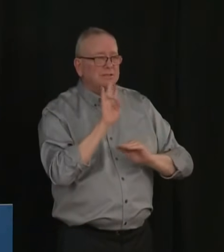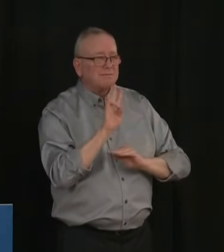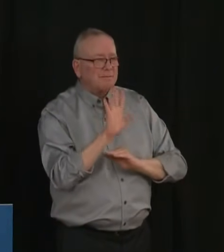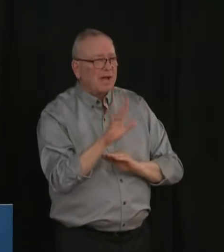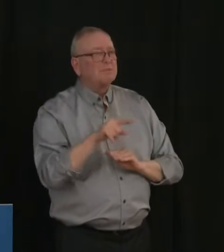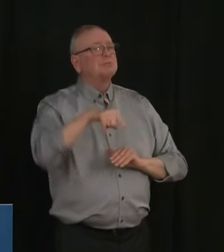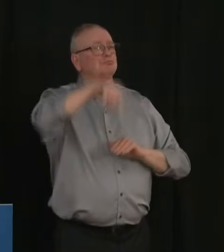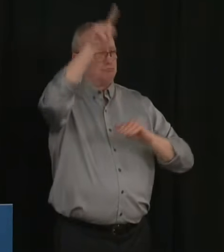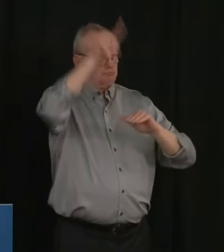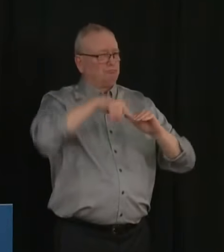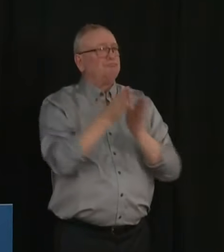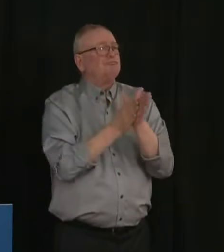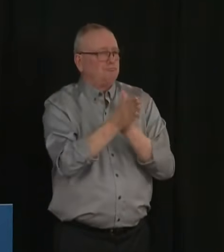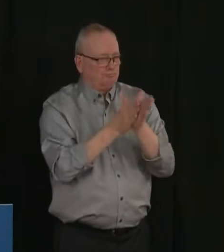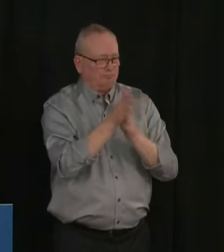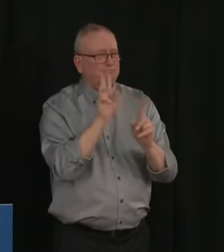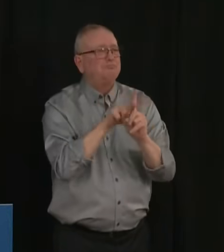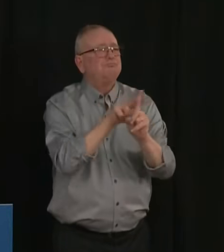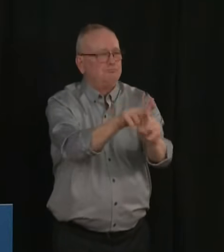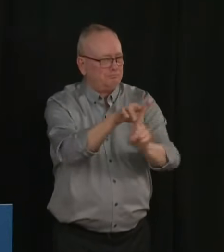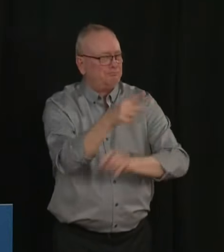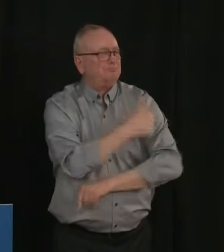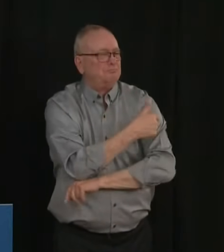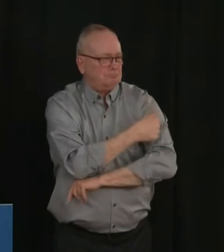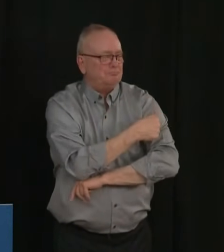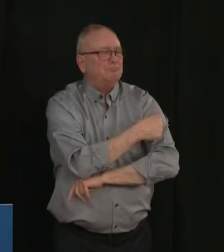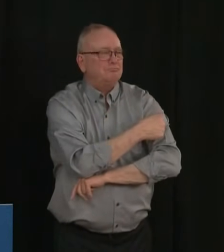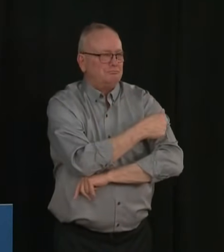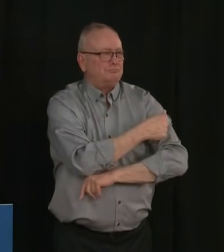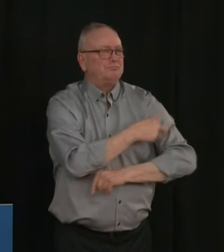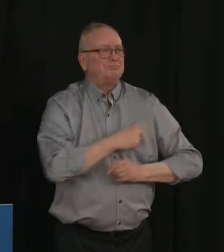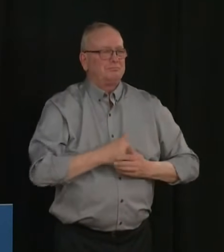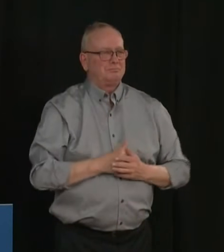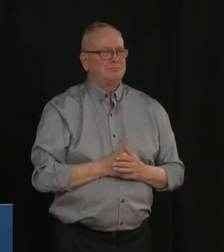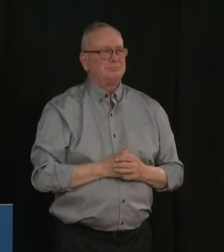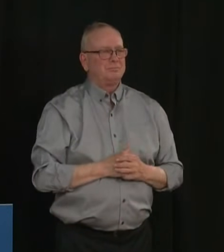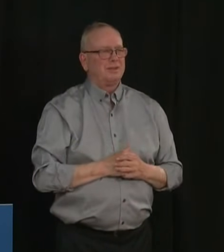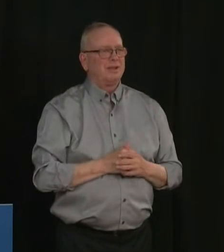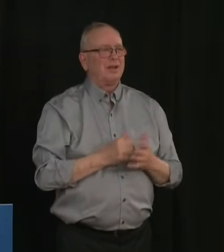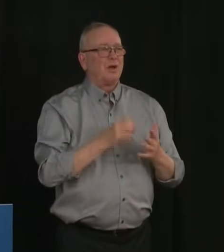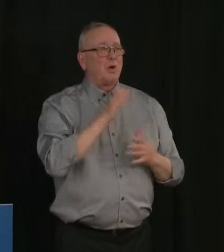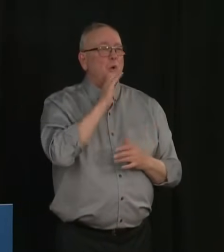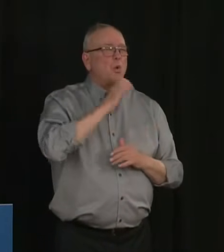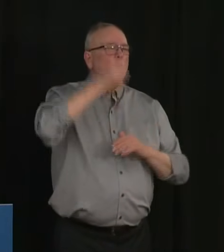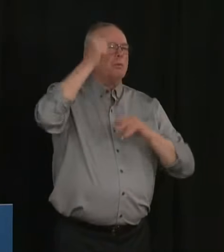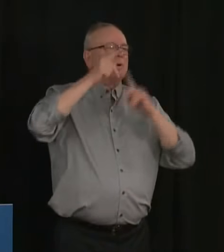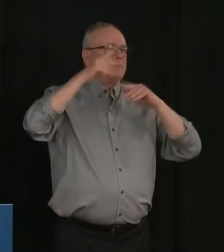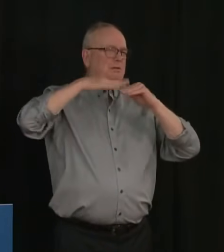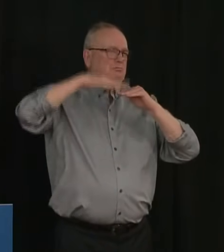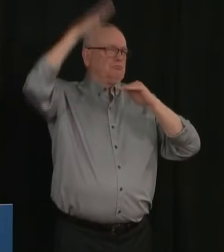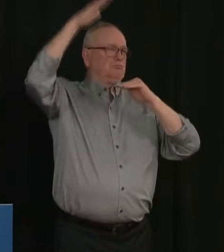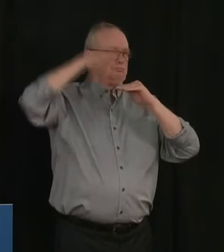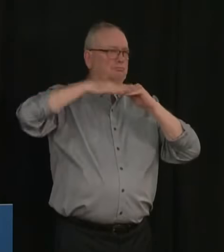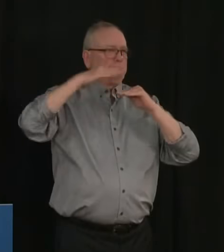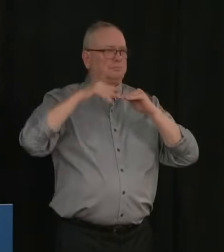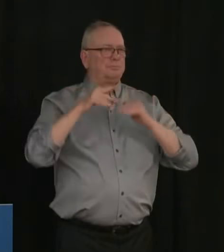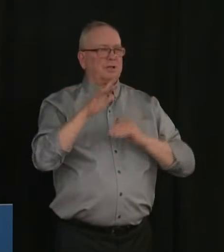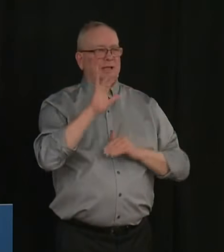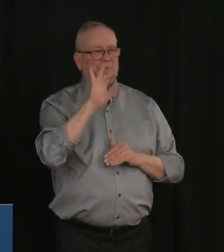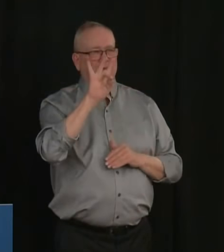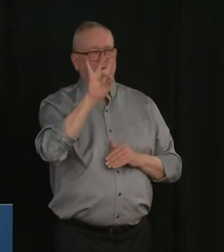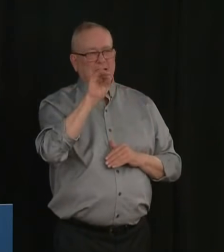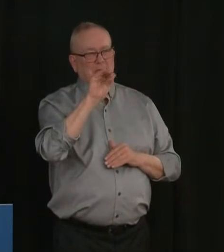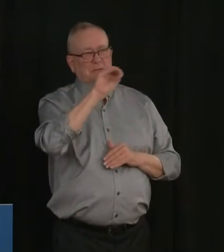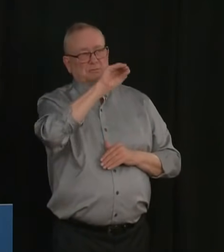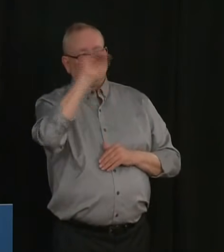they've had the most opportunity to receive a vaccine. So in those older age groups, we're seeing around 80% of those